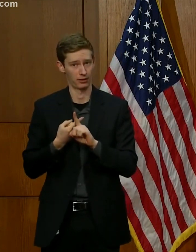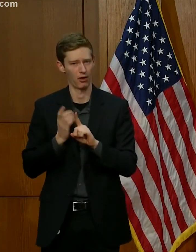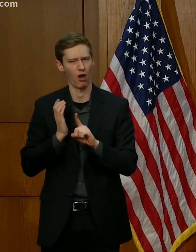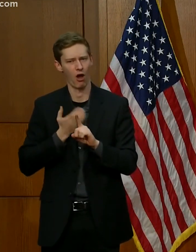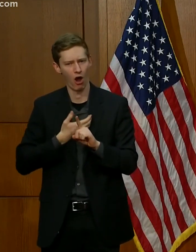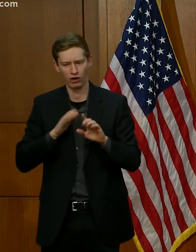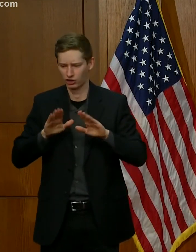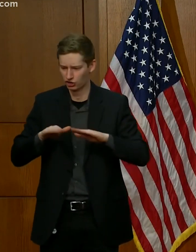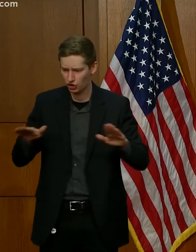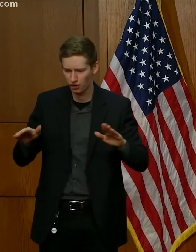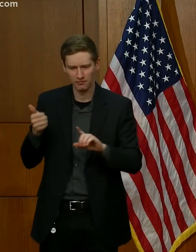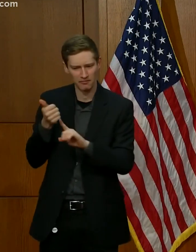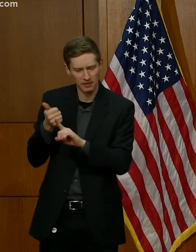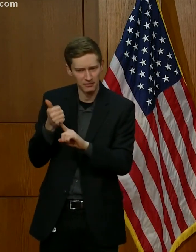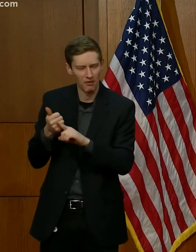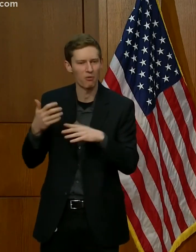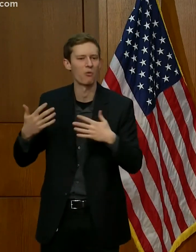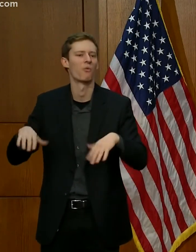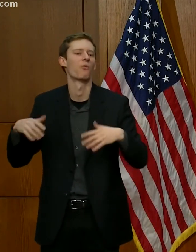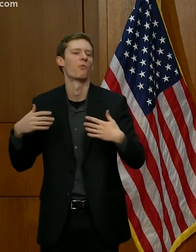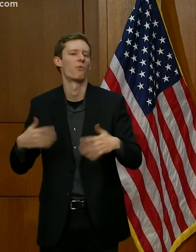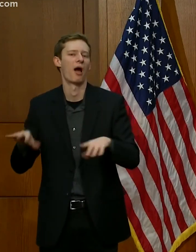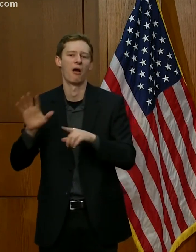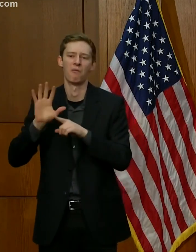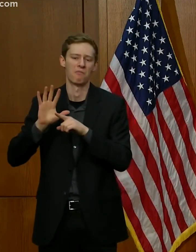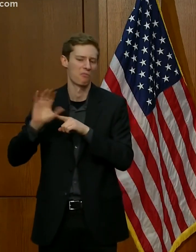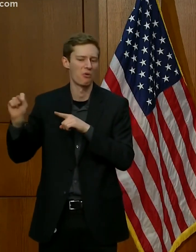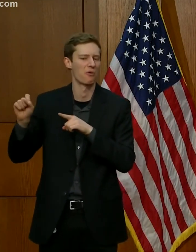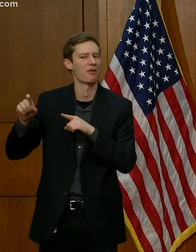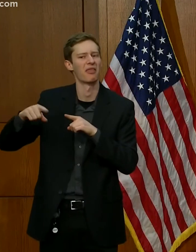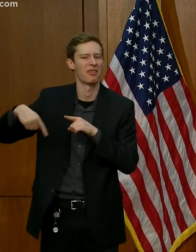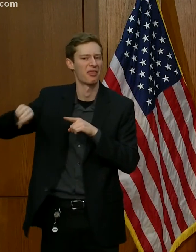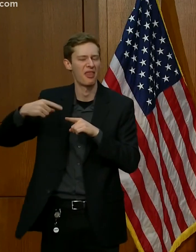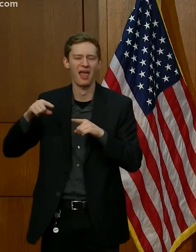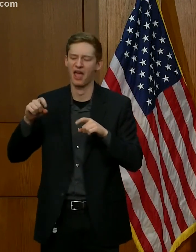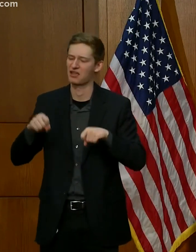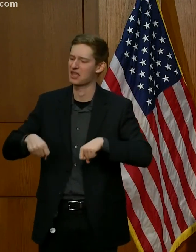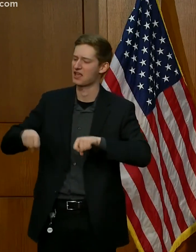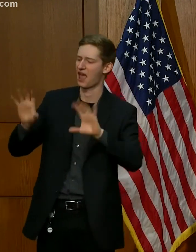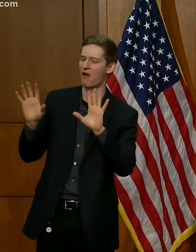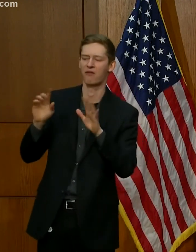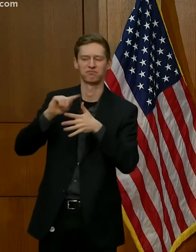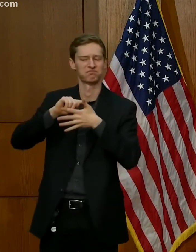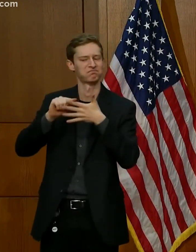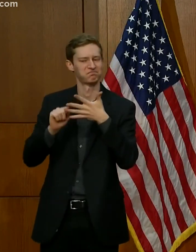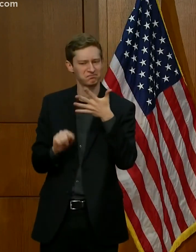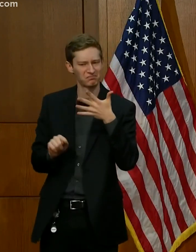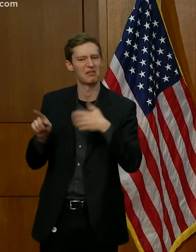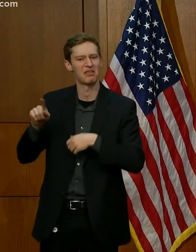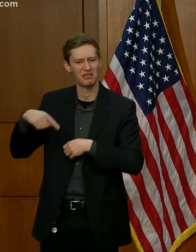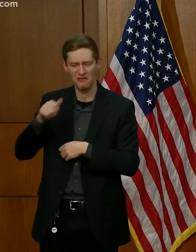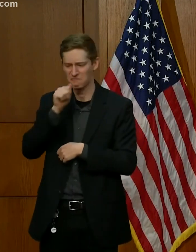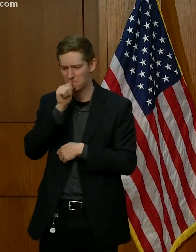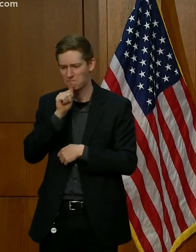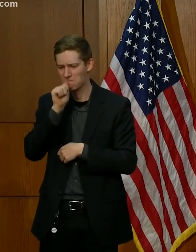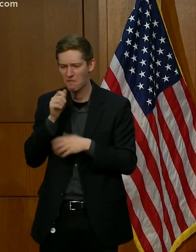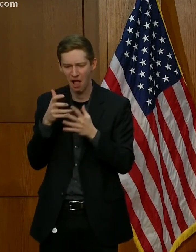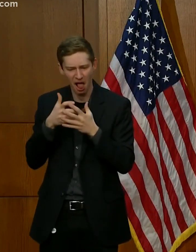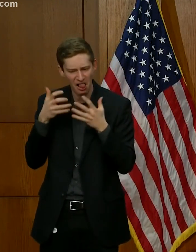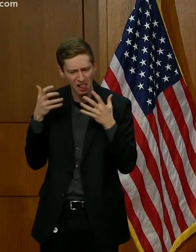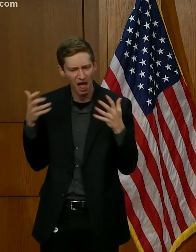have been champions. They have made sacrifices. They've endured a lot of change and